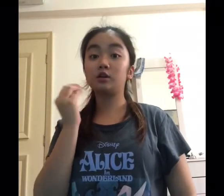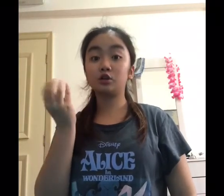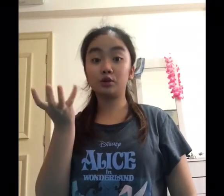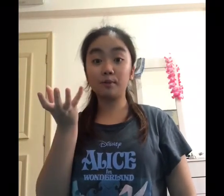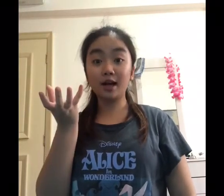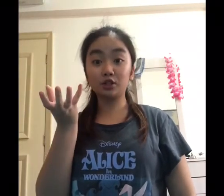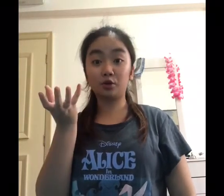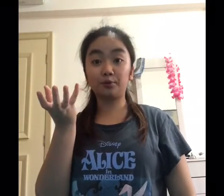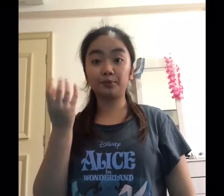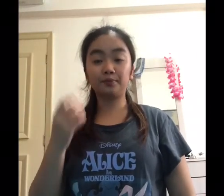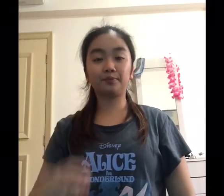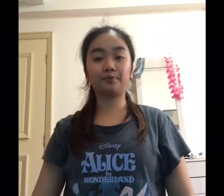tomato.